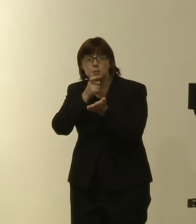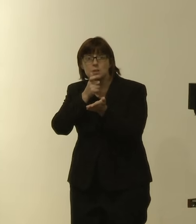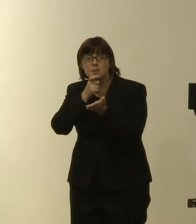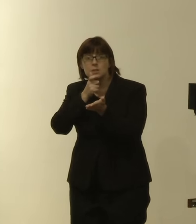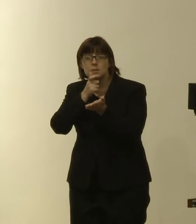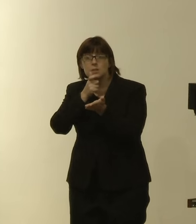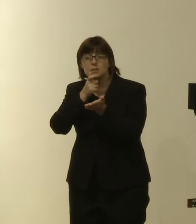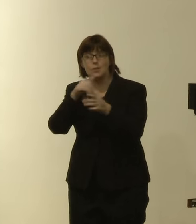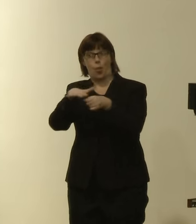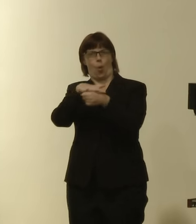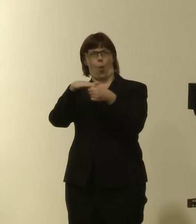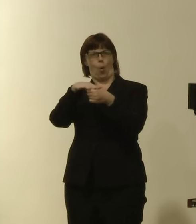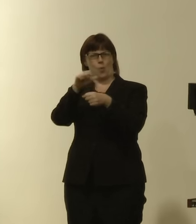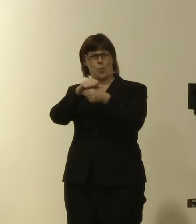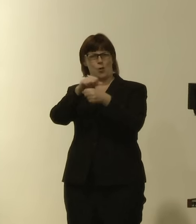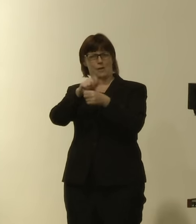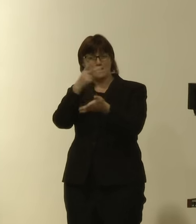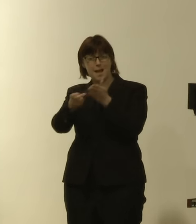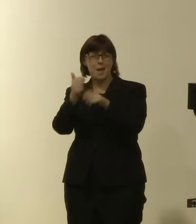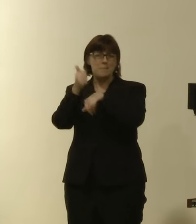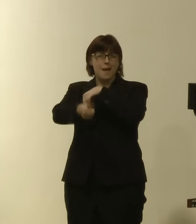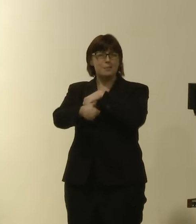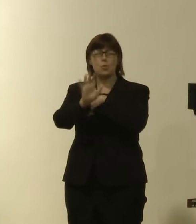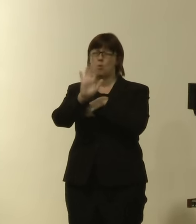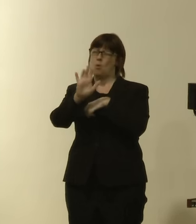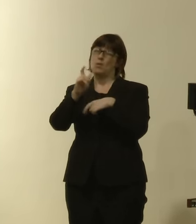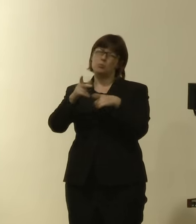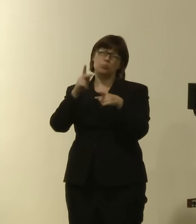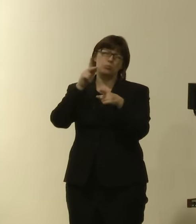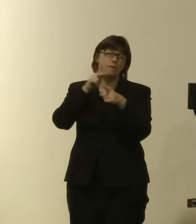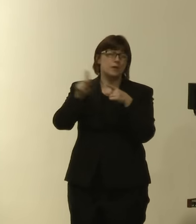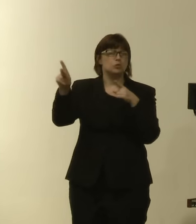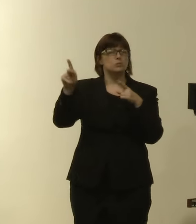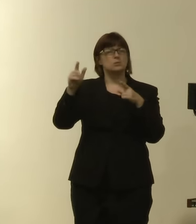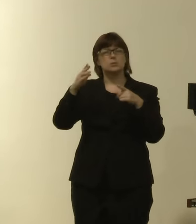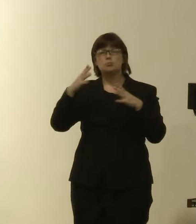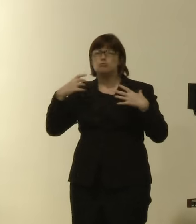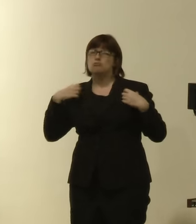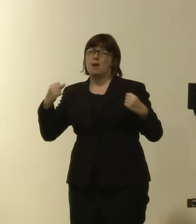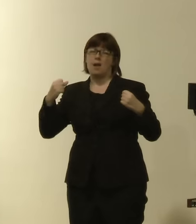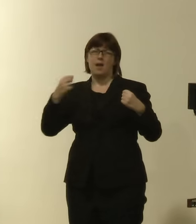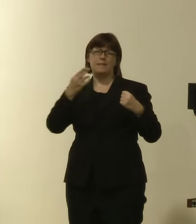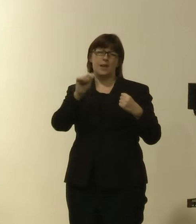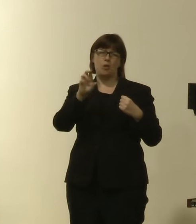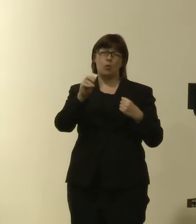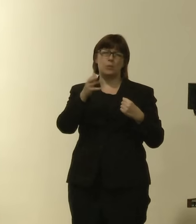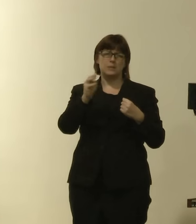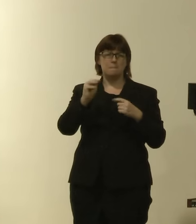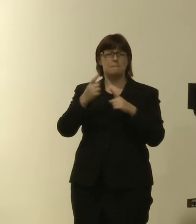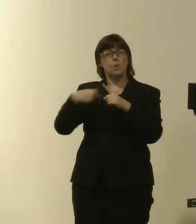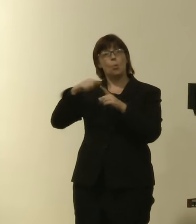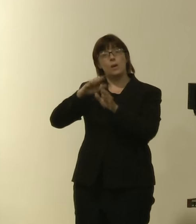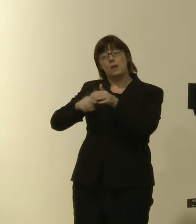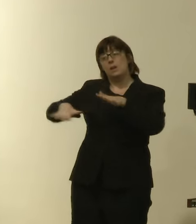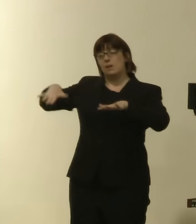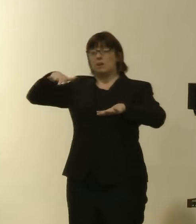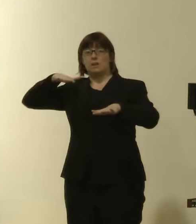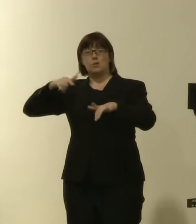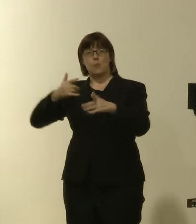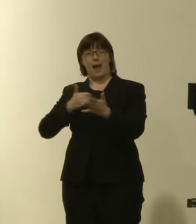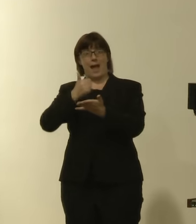heroism, bravery, you know, professionalism, that we could have done more to help early on.